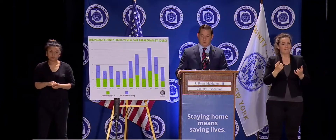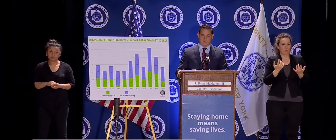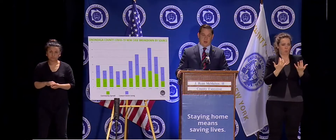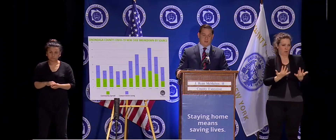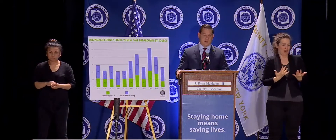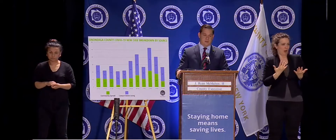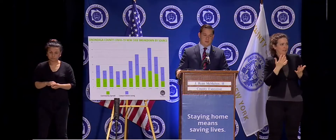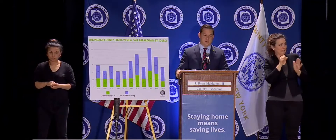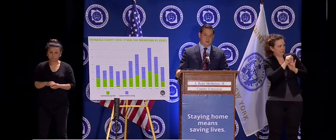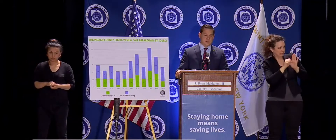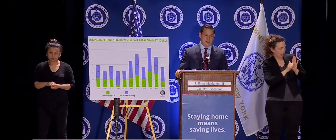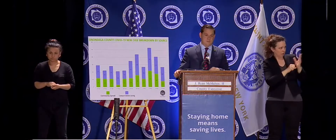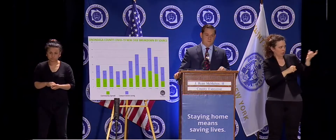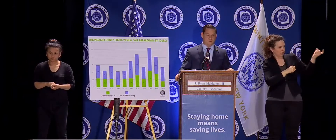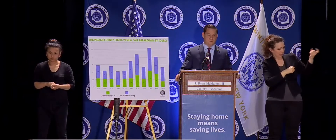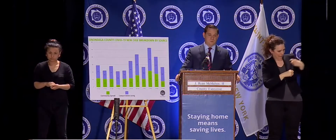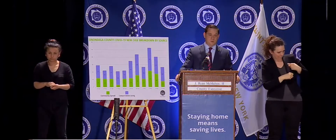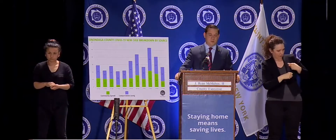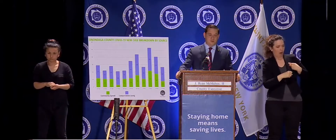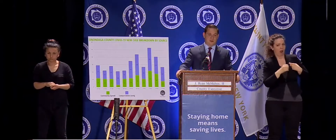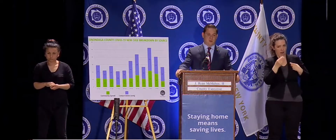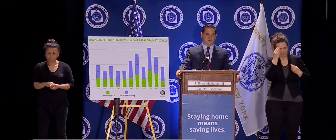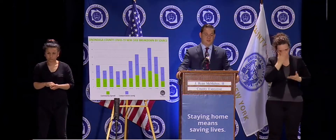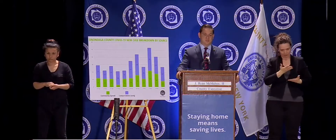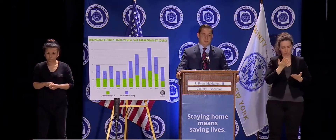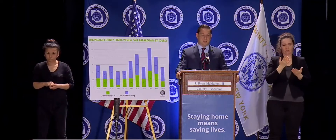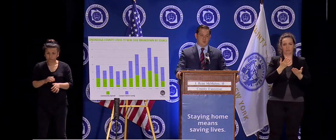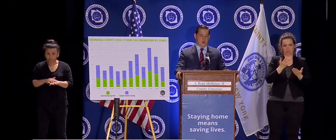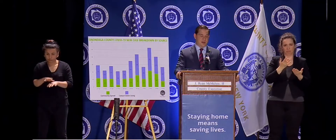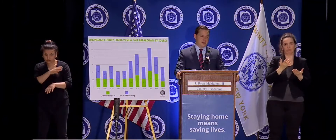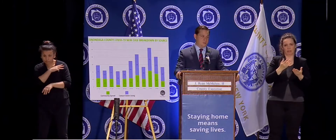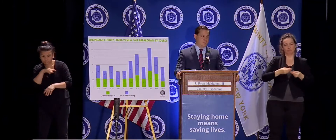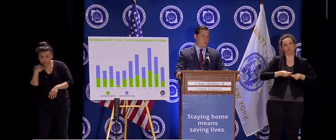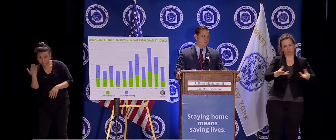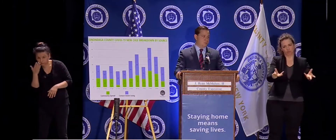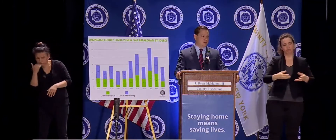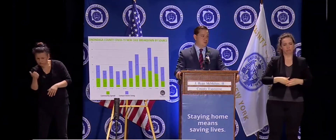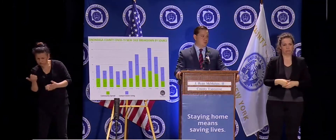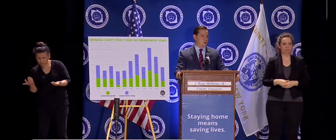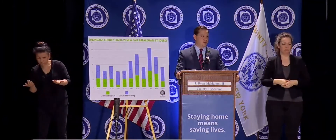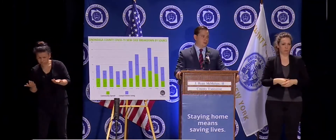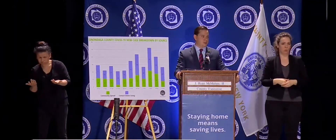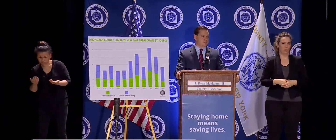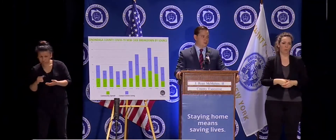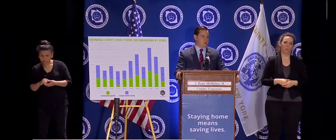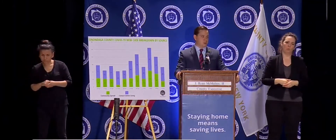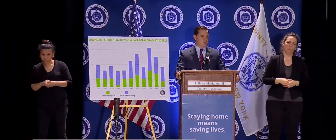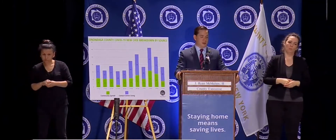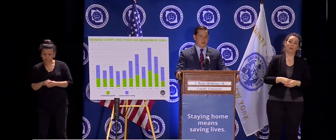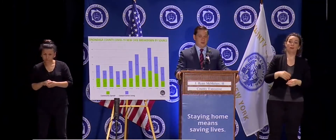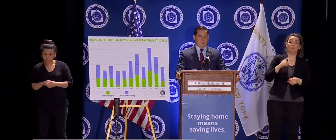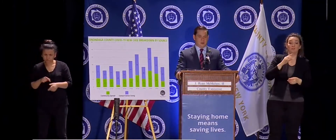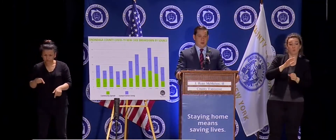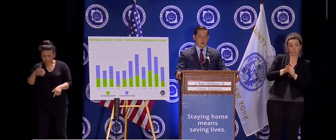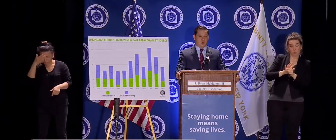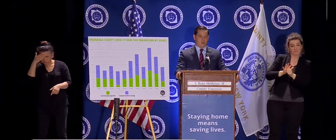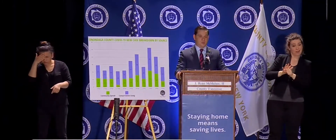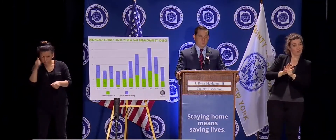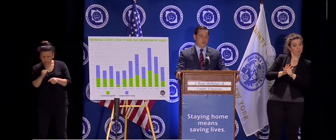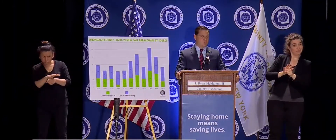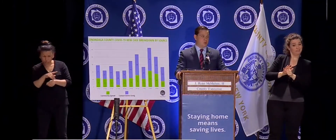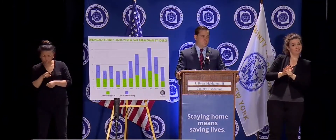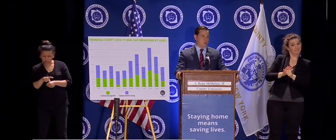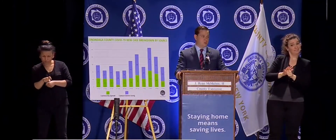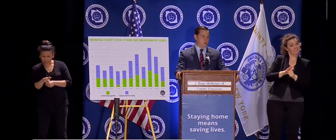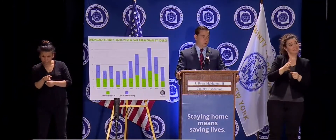is, and we've talked about this, is that this virus has made its way into buildings that are homes